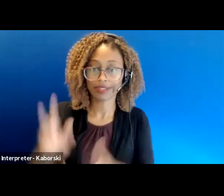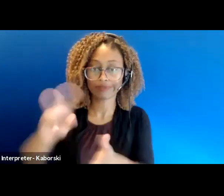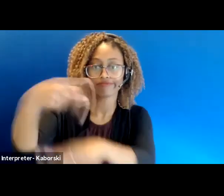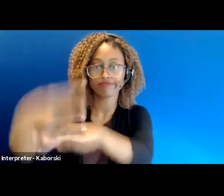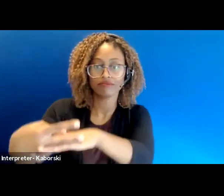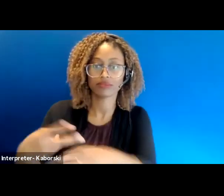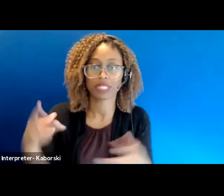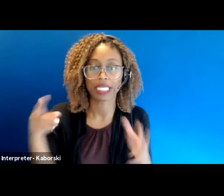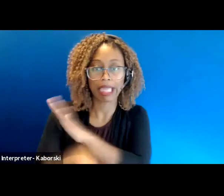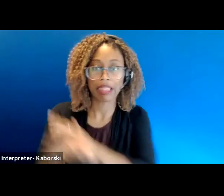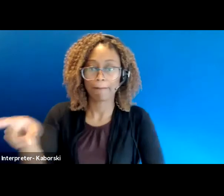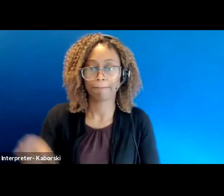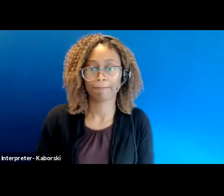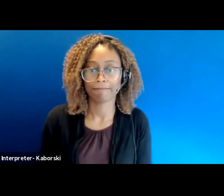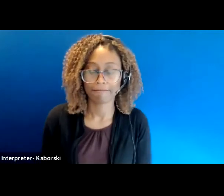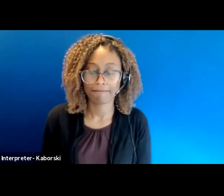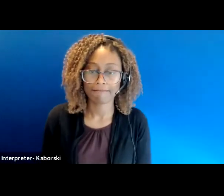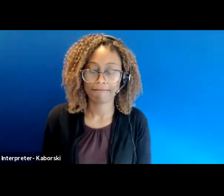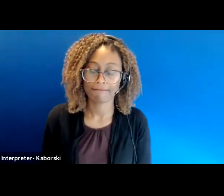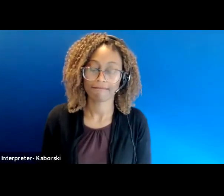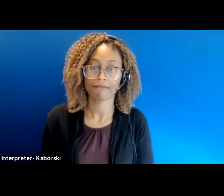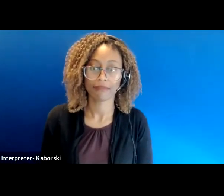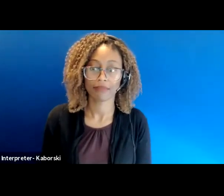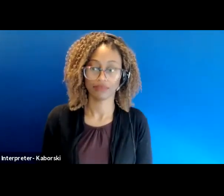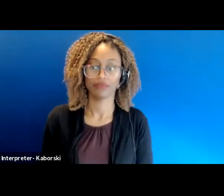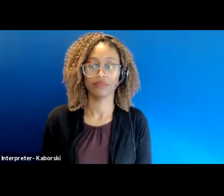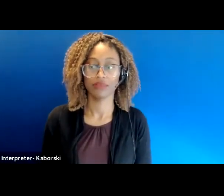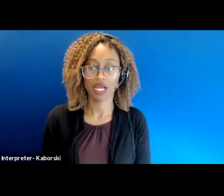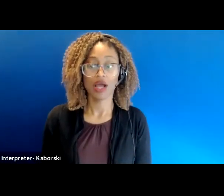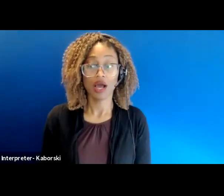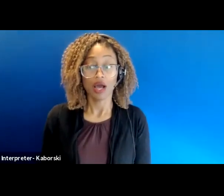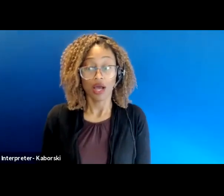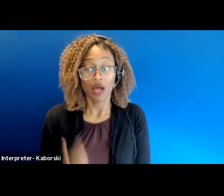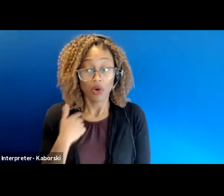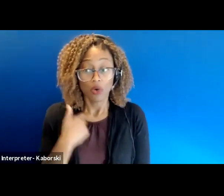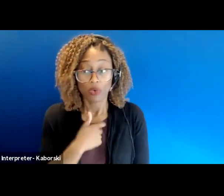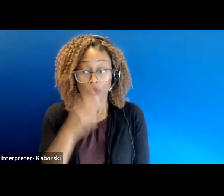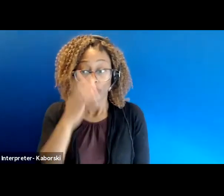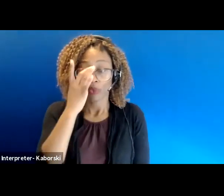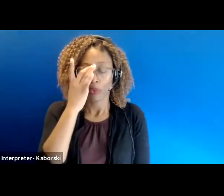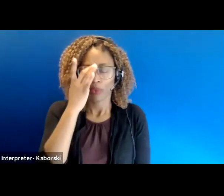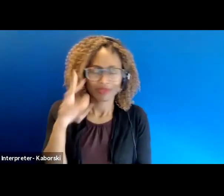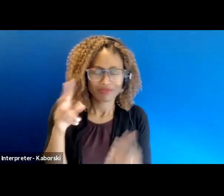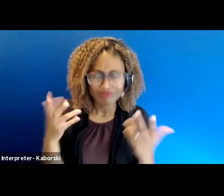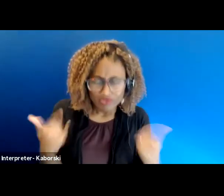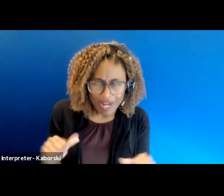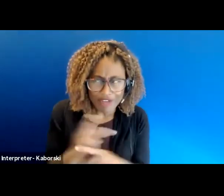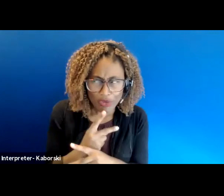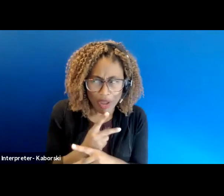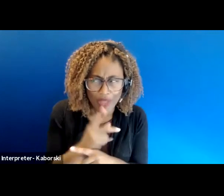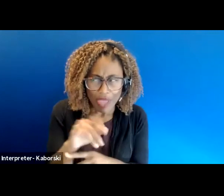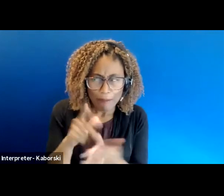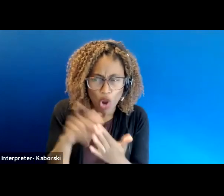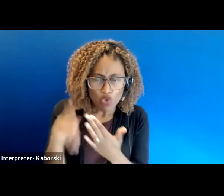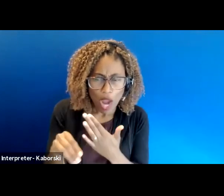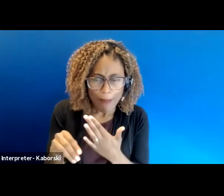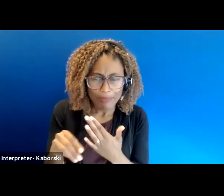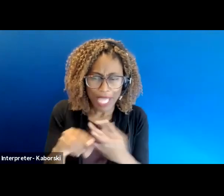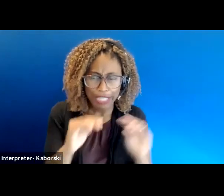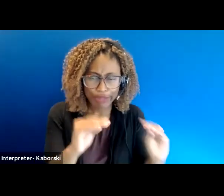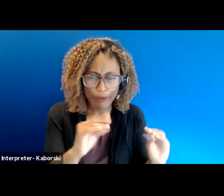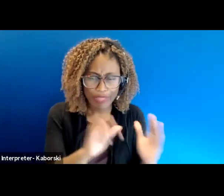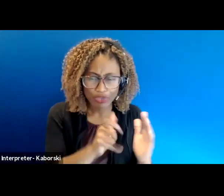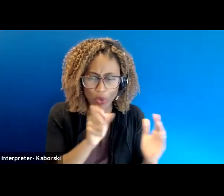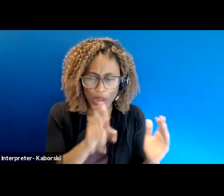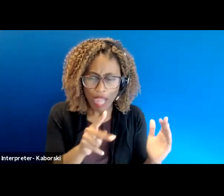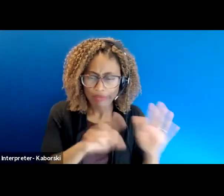him. We looked into how the program was developed and how the classes were